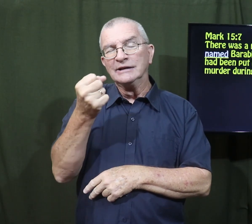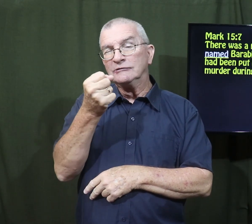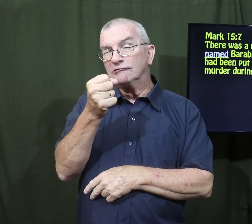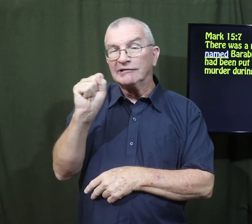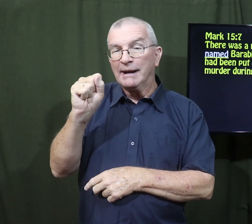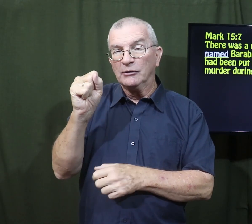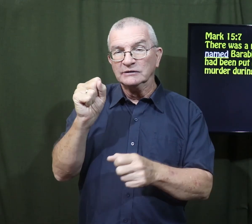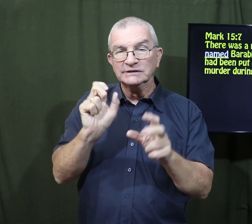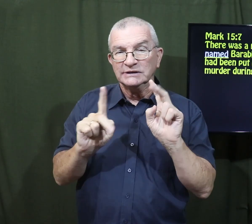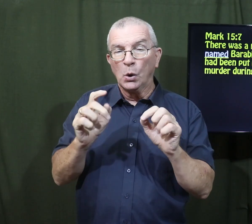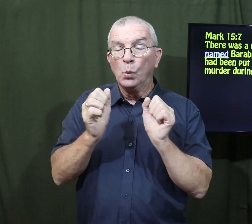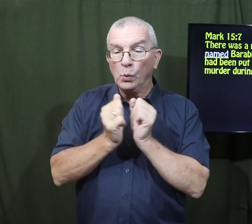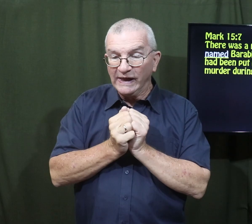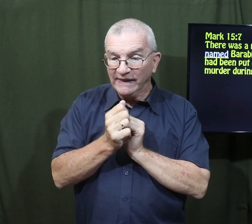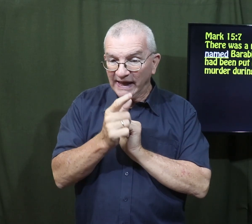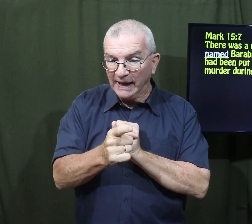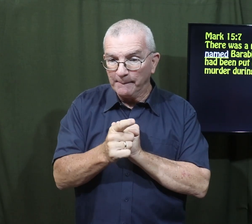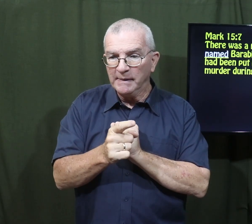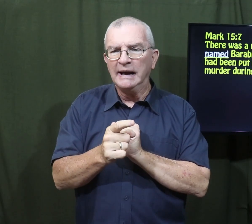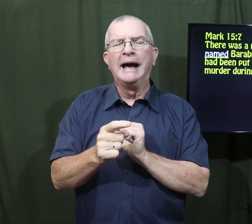He and the rebels with him